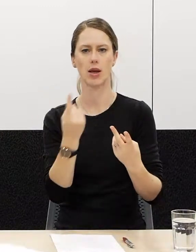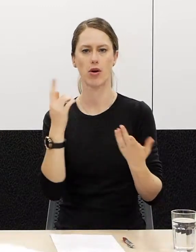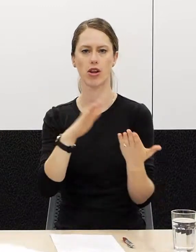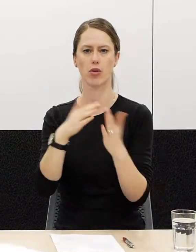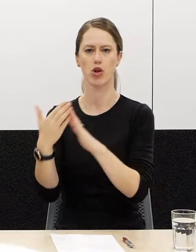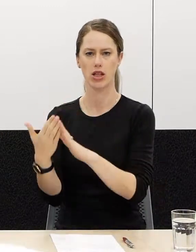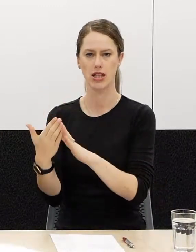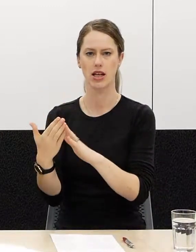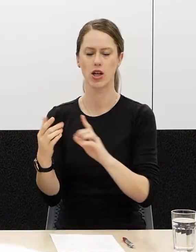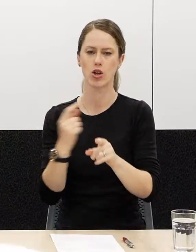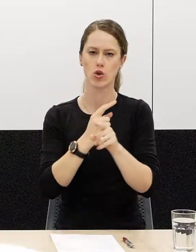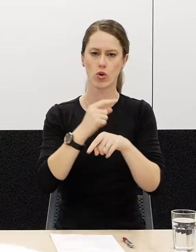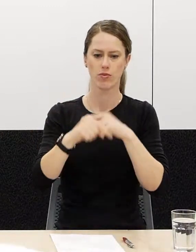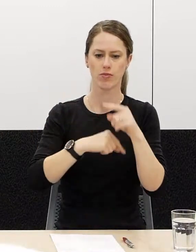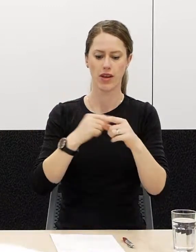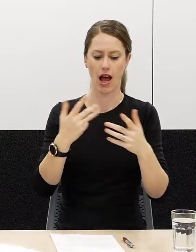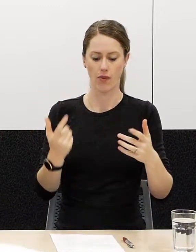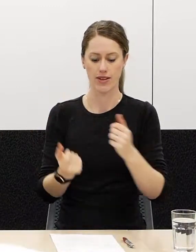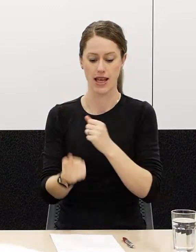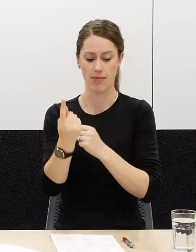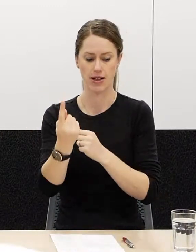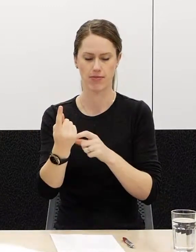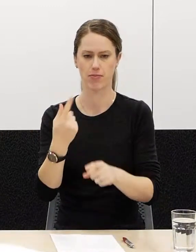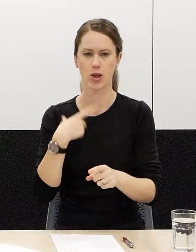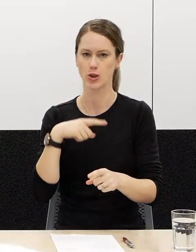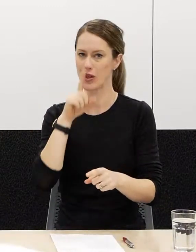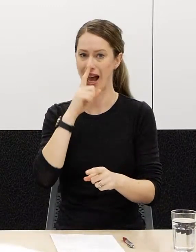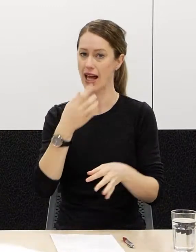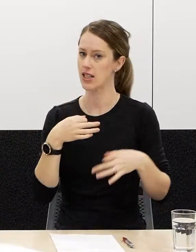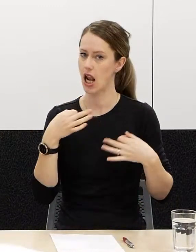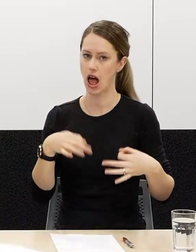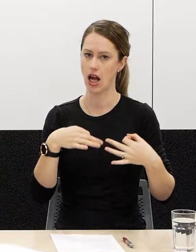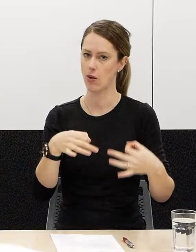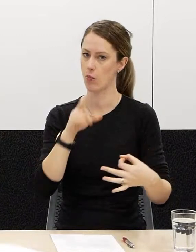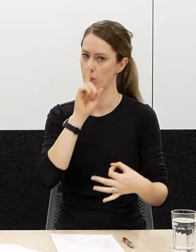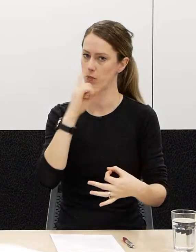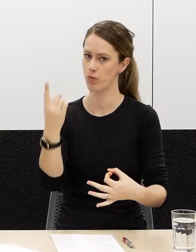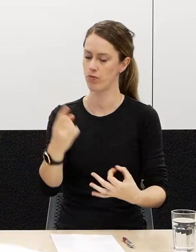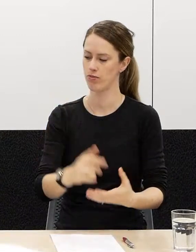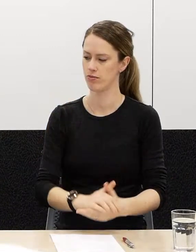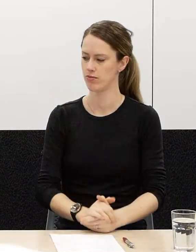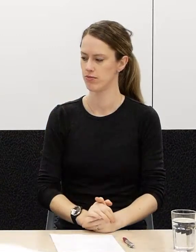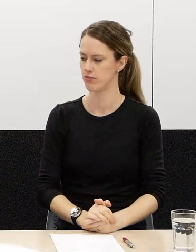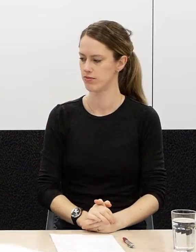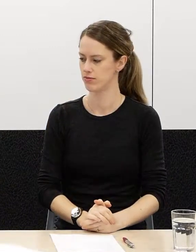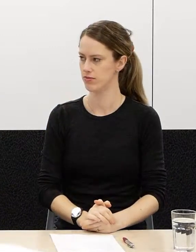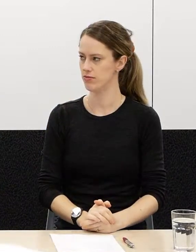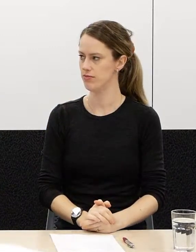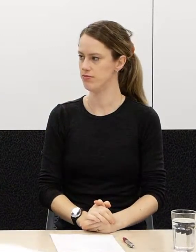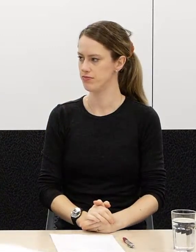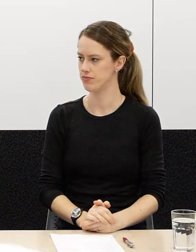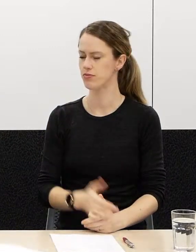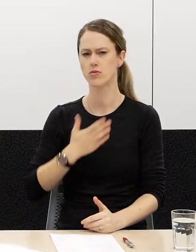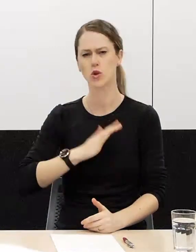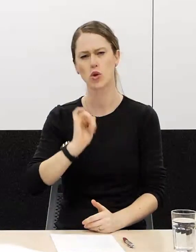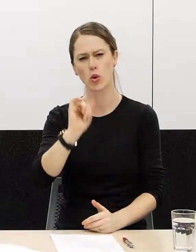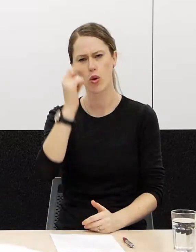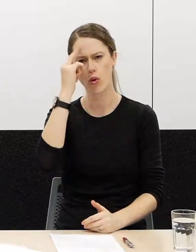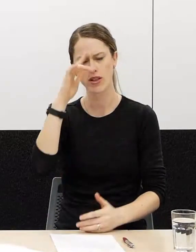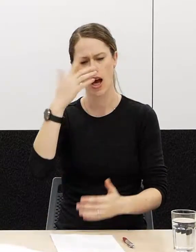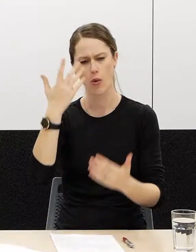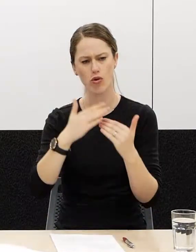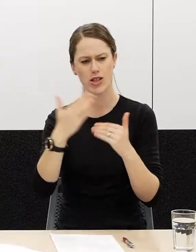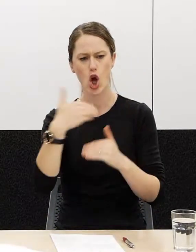and actually talk about the fact this is happening, because we can't delay this stuff. We're wanting your thoughts on how we can increase